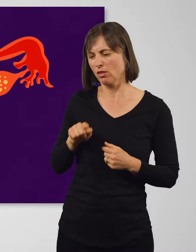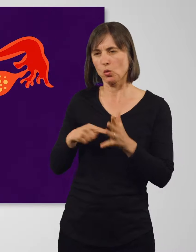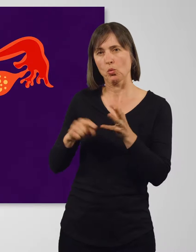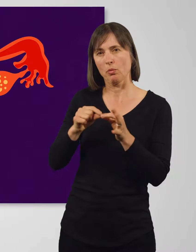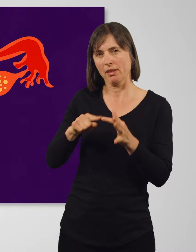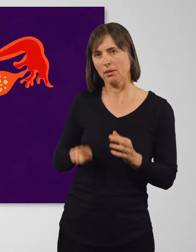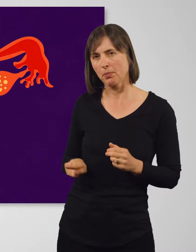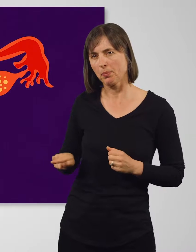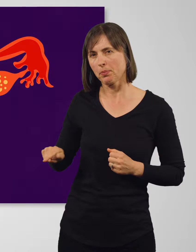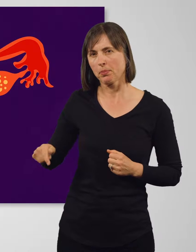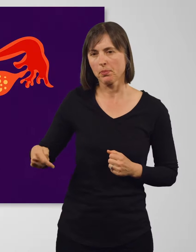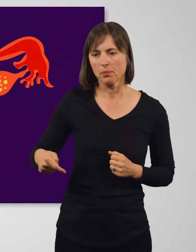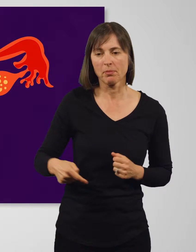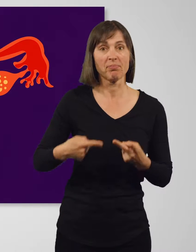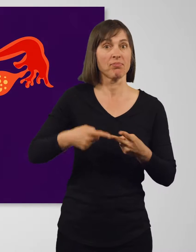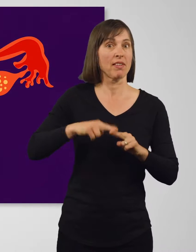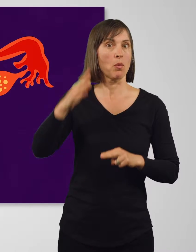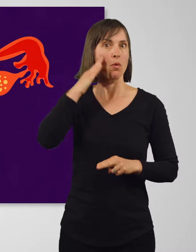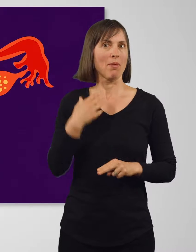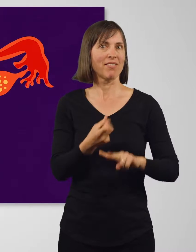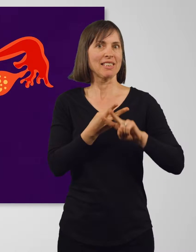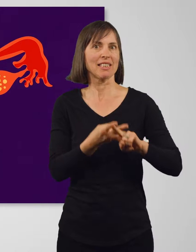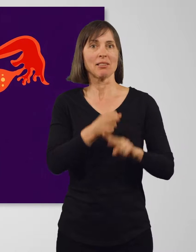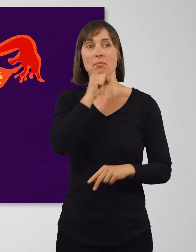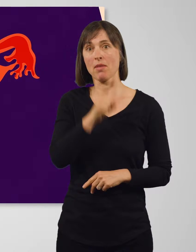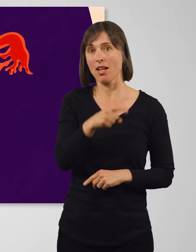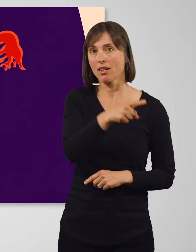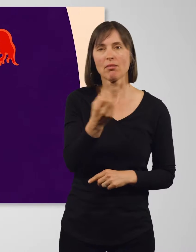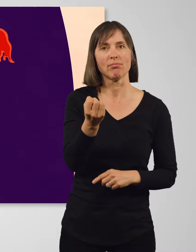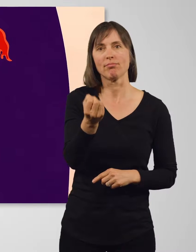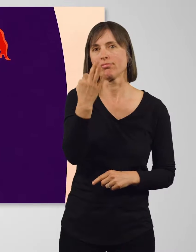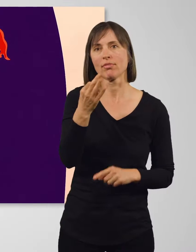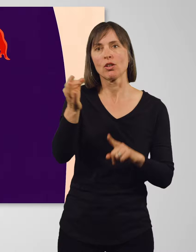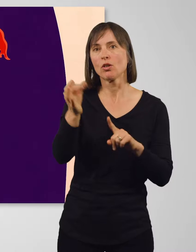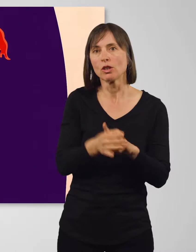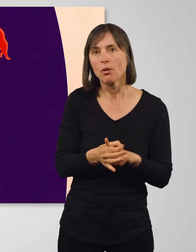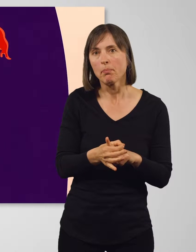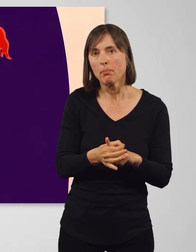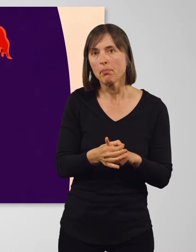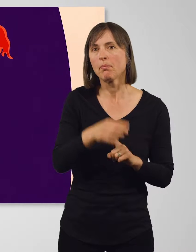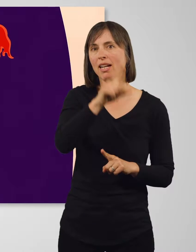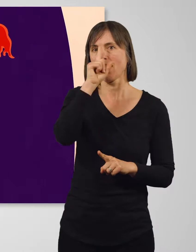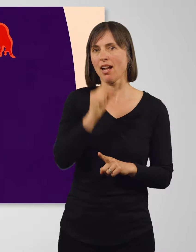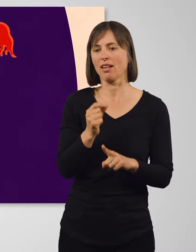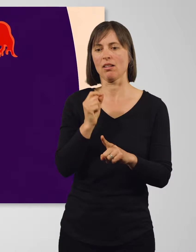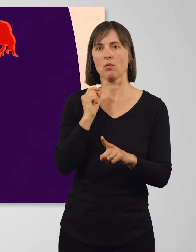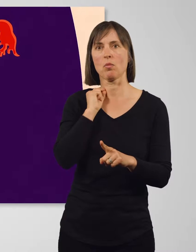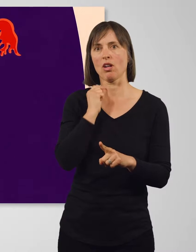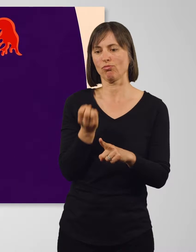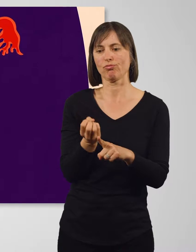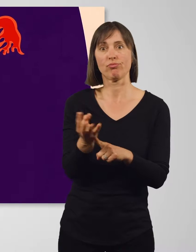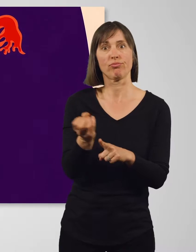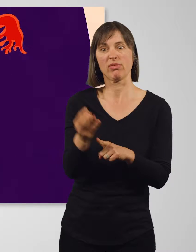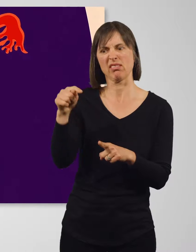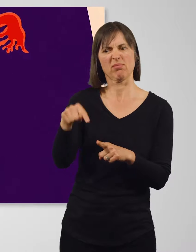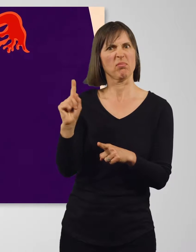The egg will travel down one of the two fallopian tubes. If the woman has sex with a man who is not wearing a condom, he can release a white